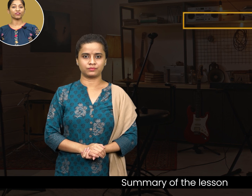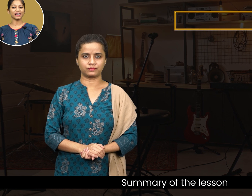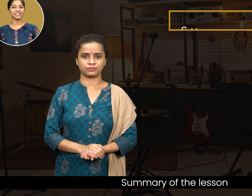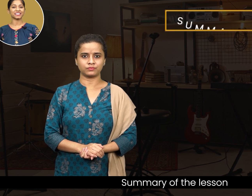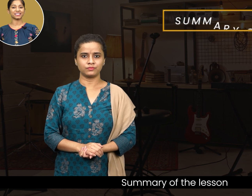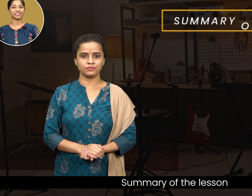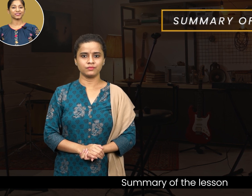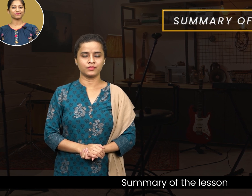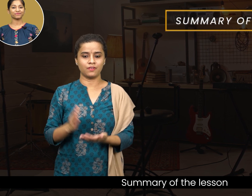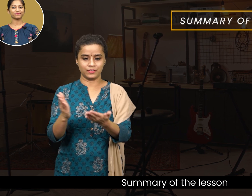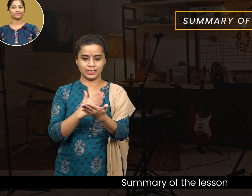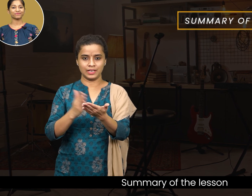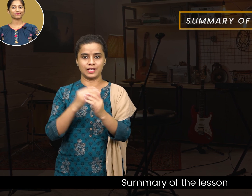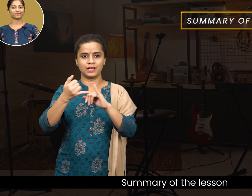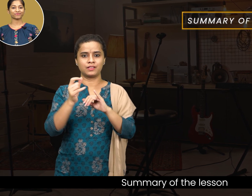Summary of the lesson.